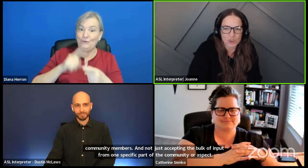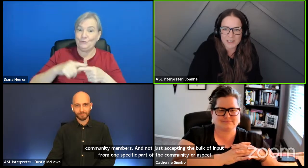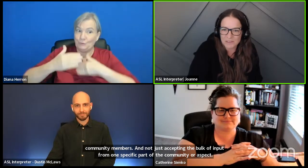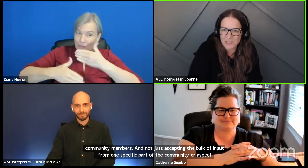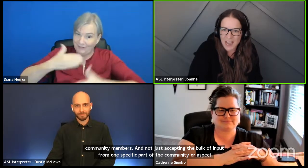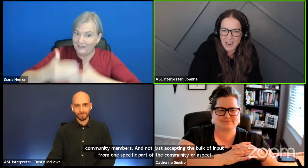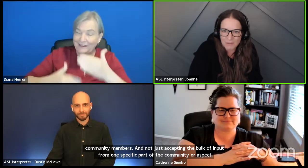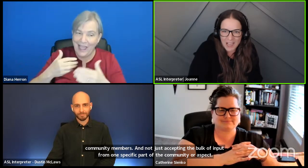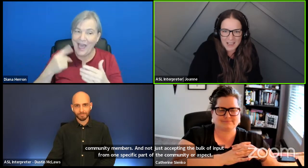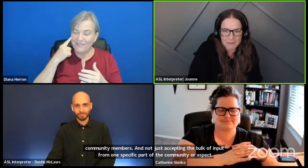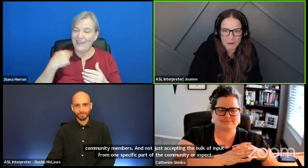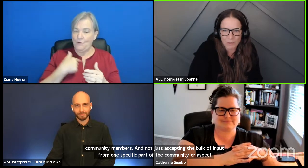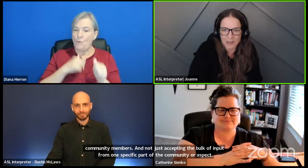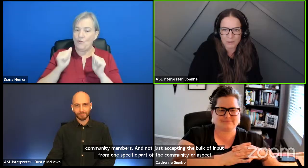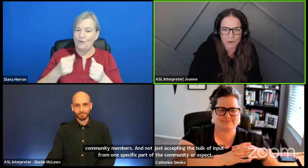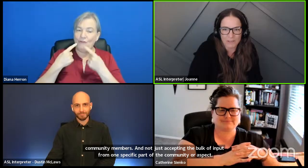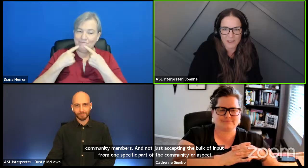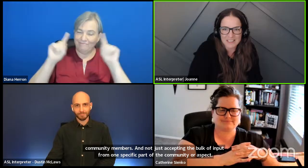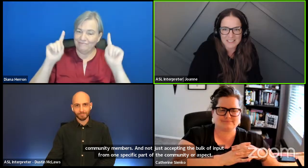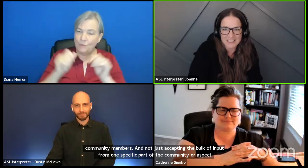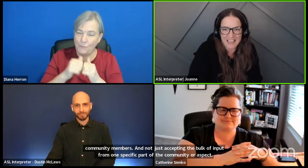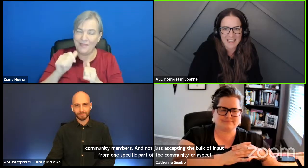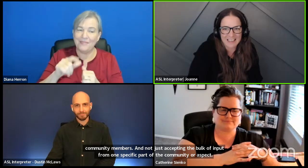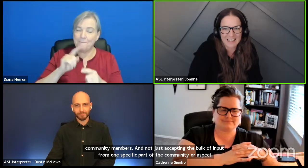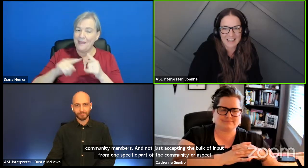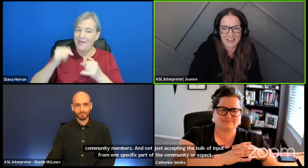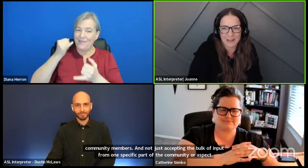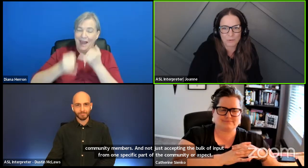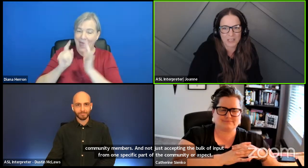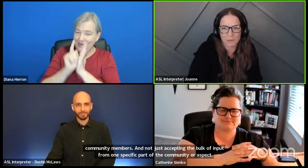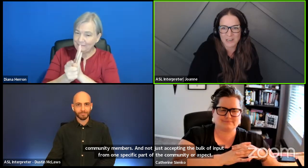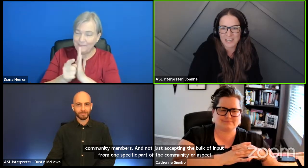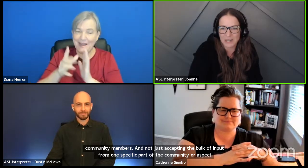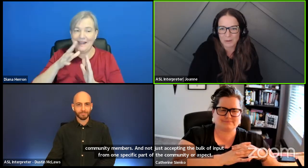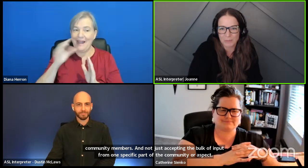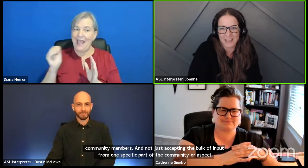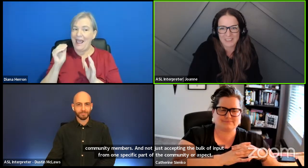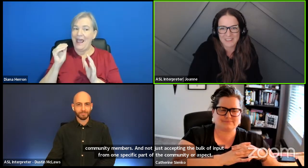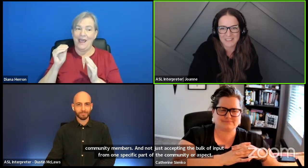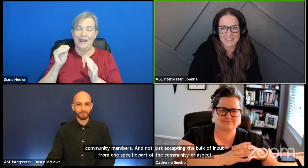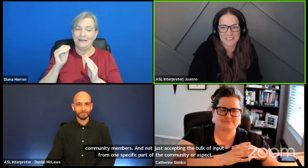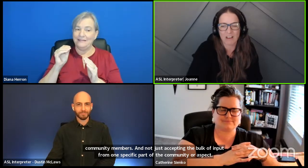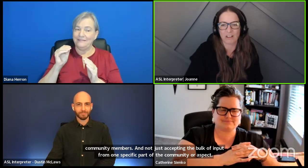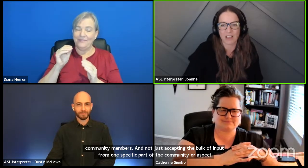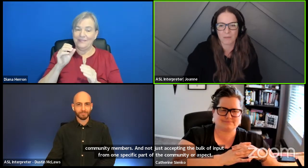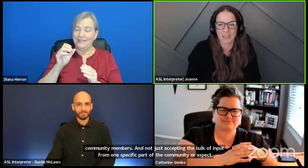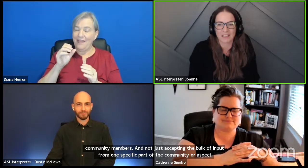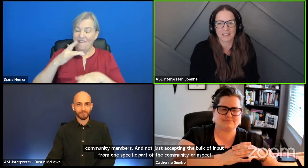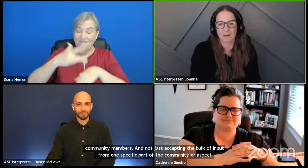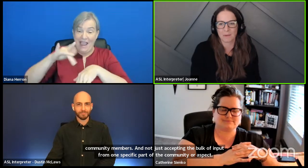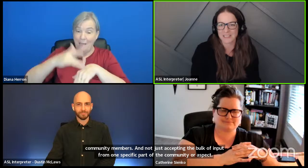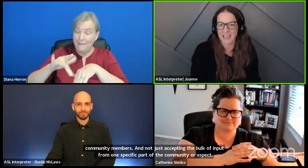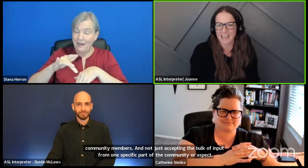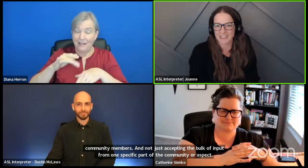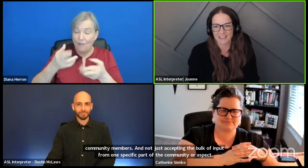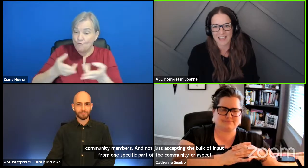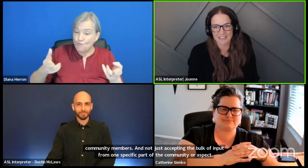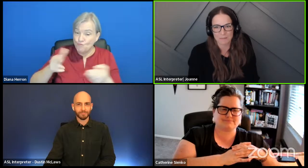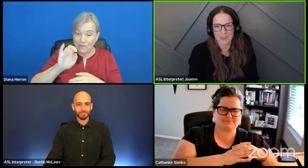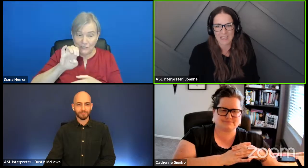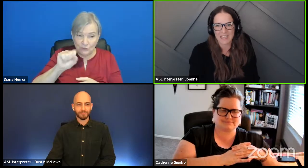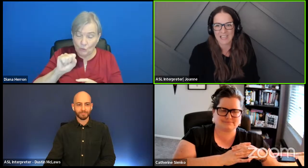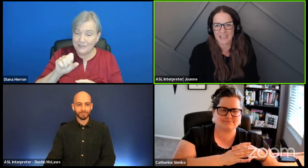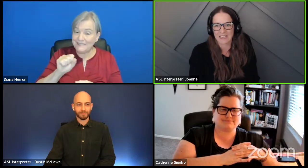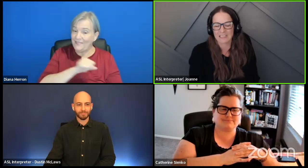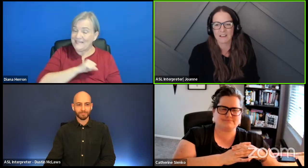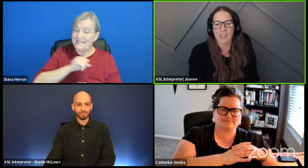very restrictive timeline that we're facing. We had 1 year, but this is all coming to head at the